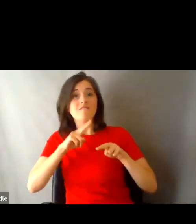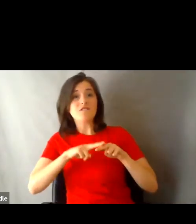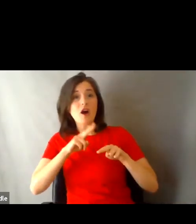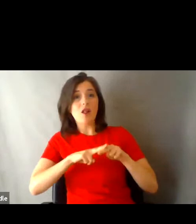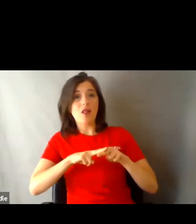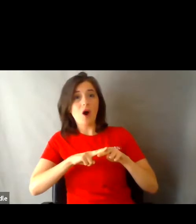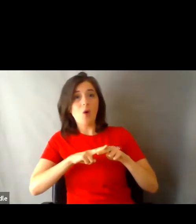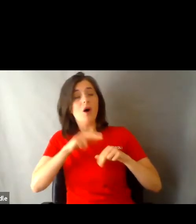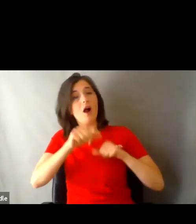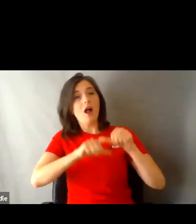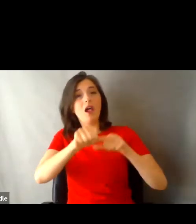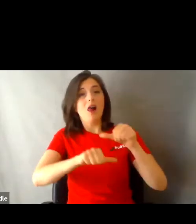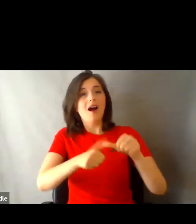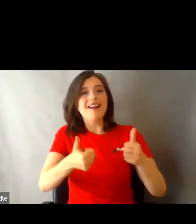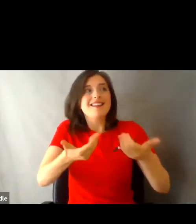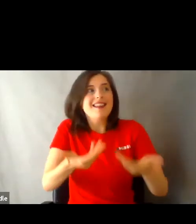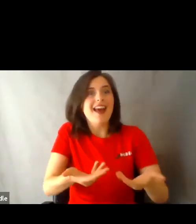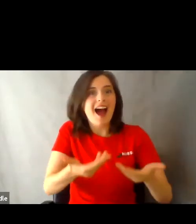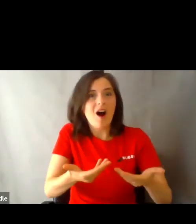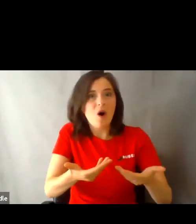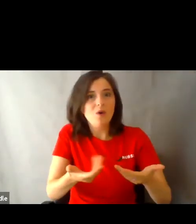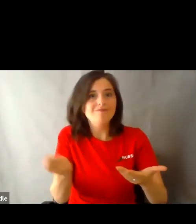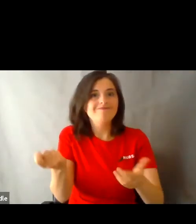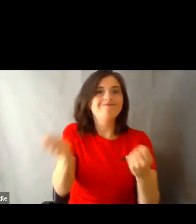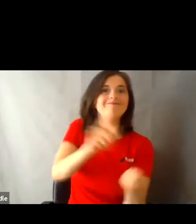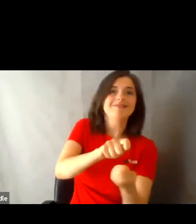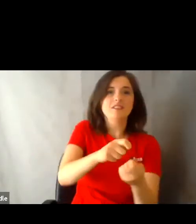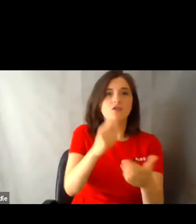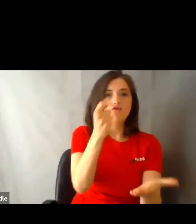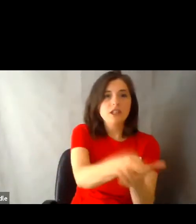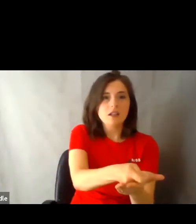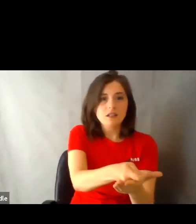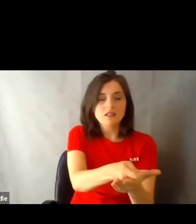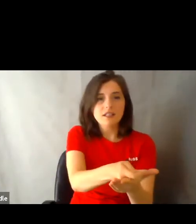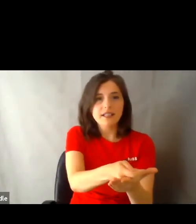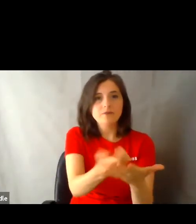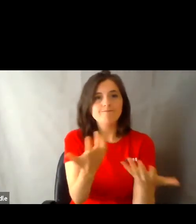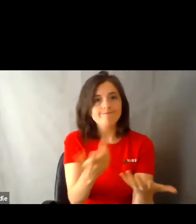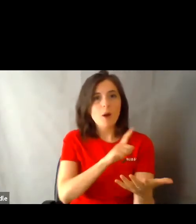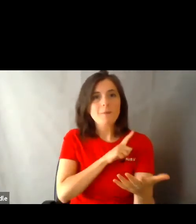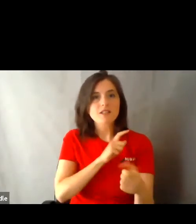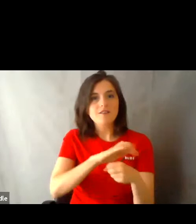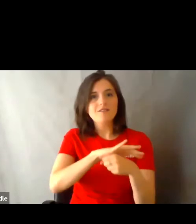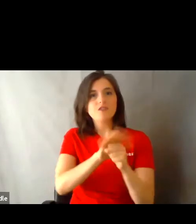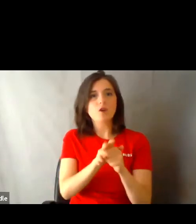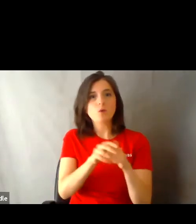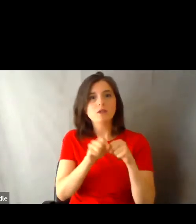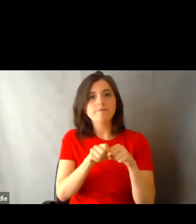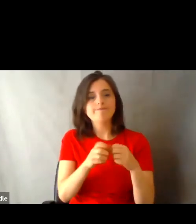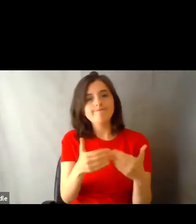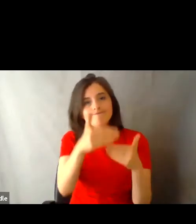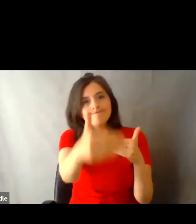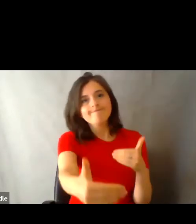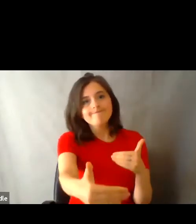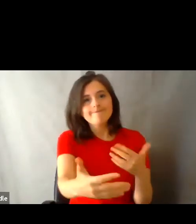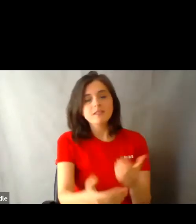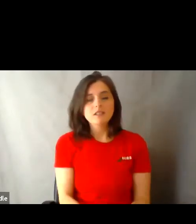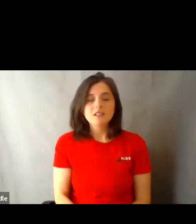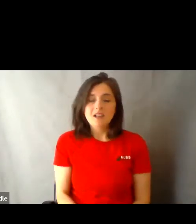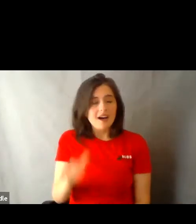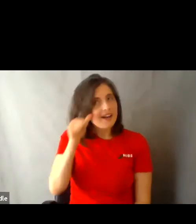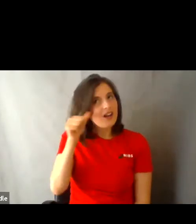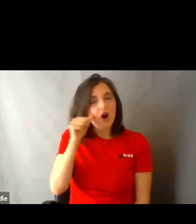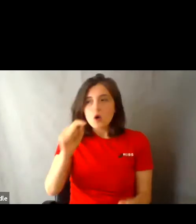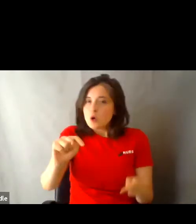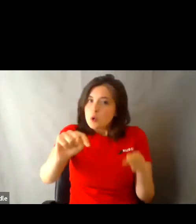the coronavirus. And it's going to be a big battle, a hard battle